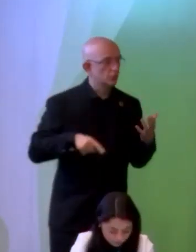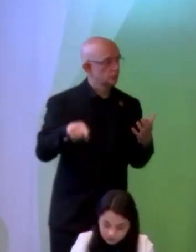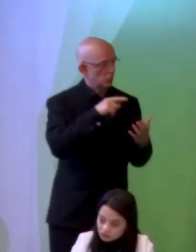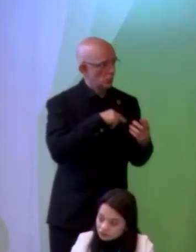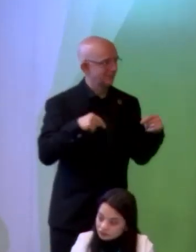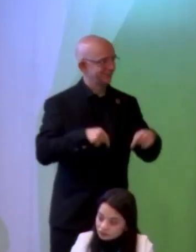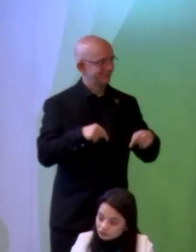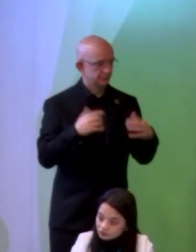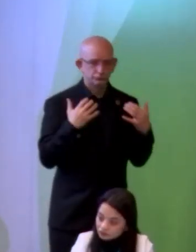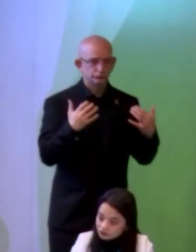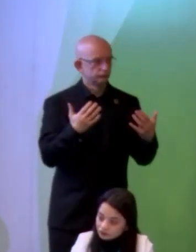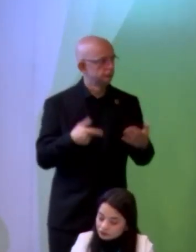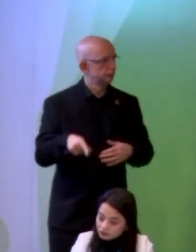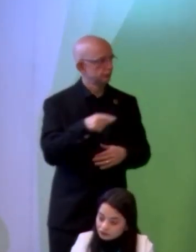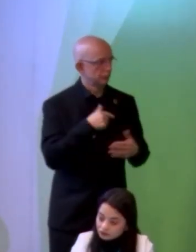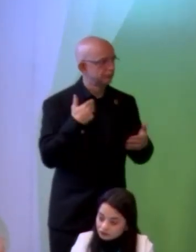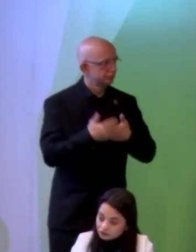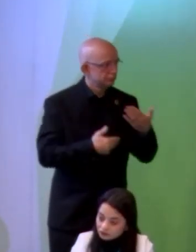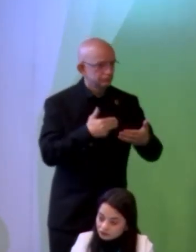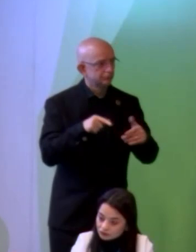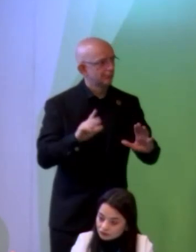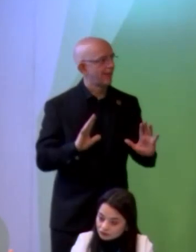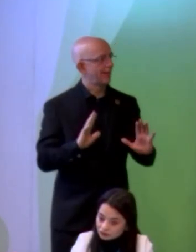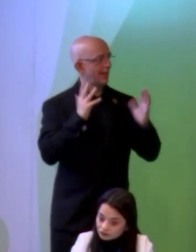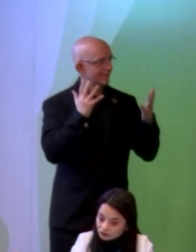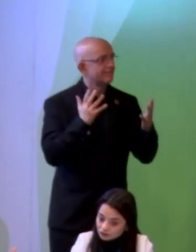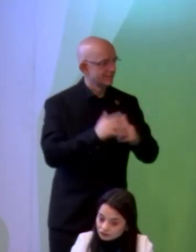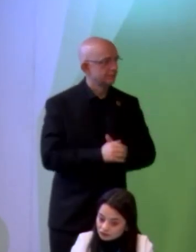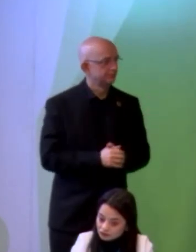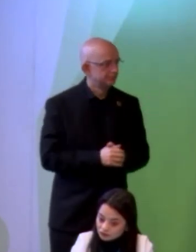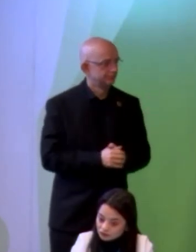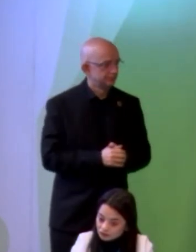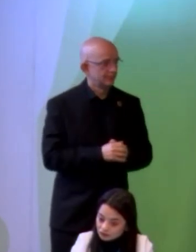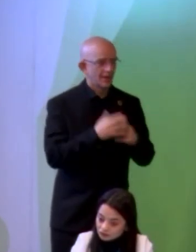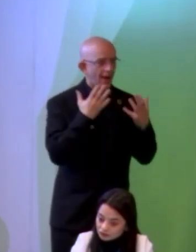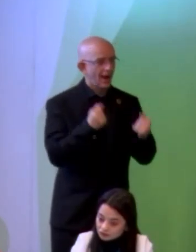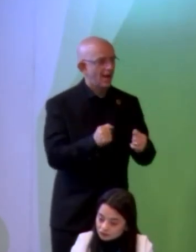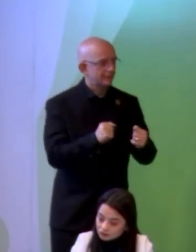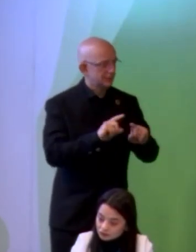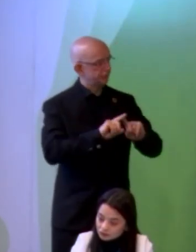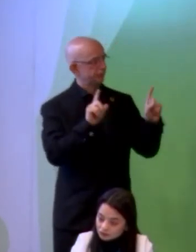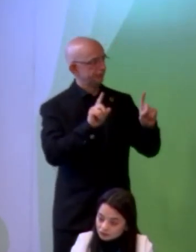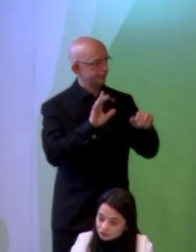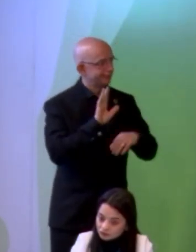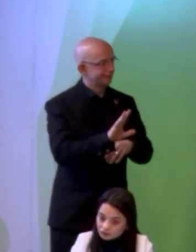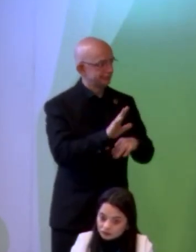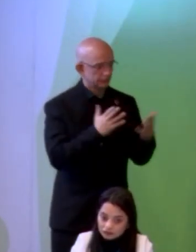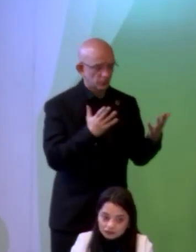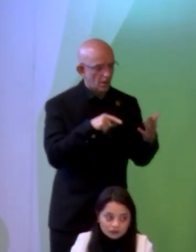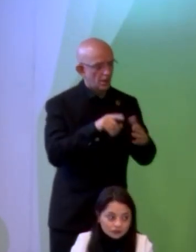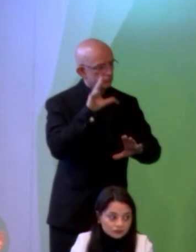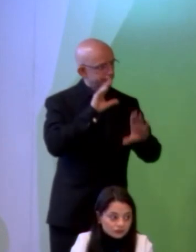point had a really special learning experience, something